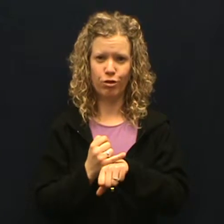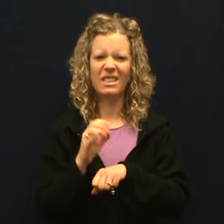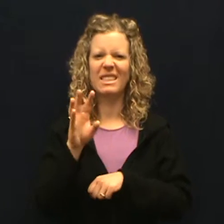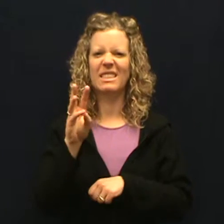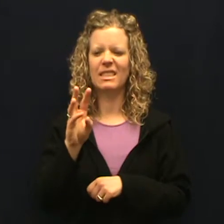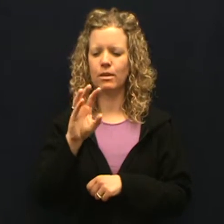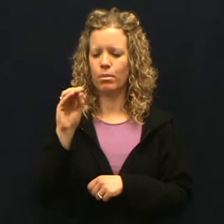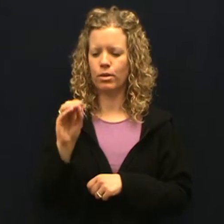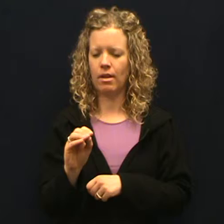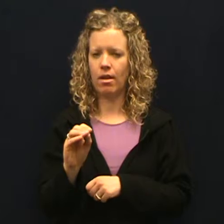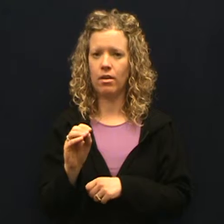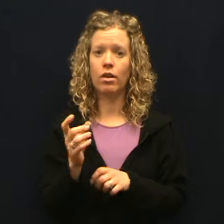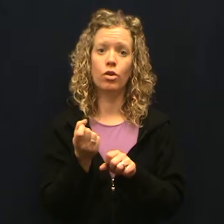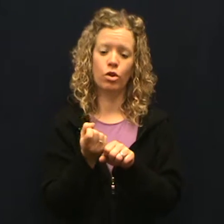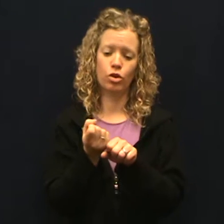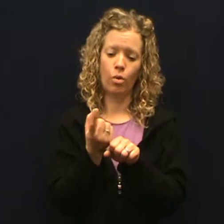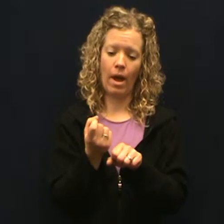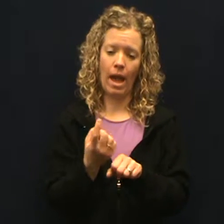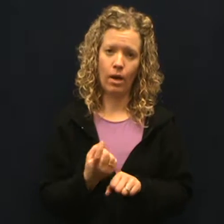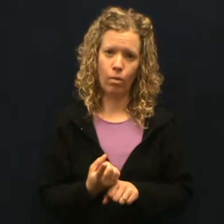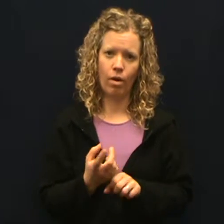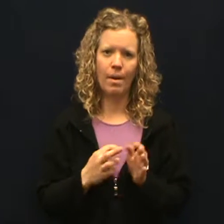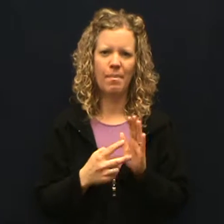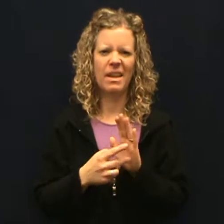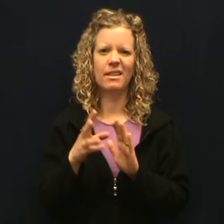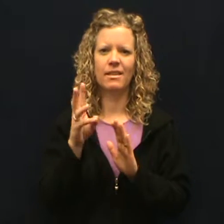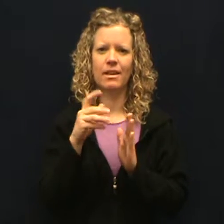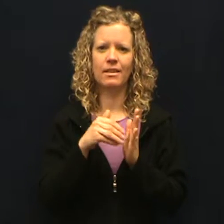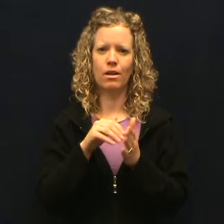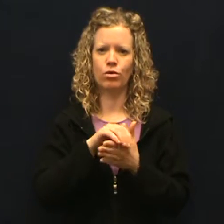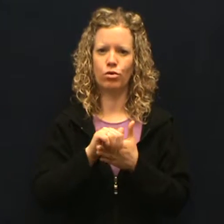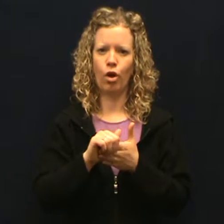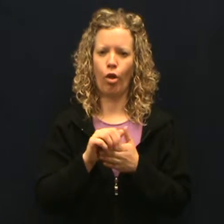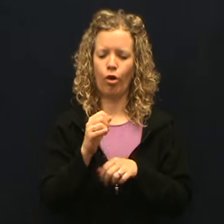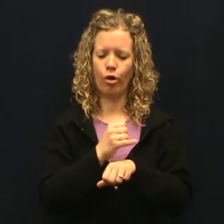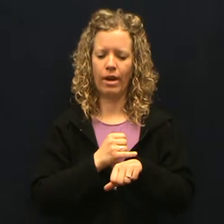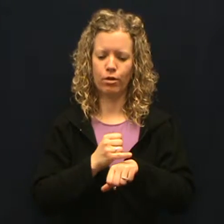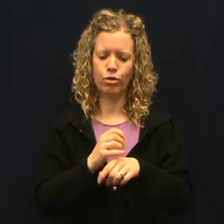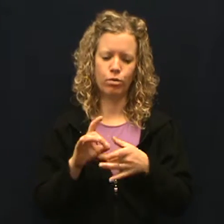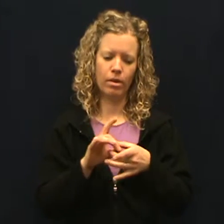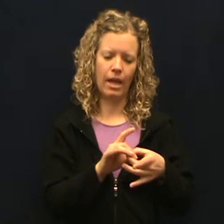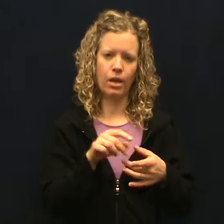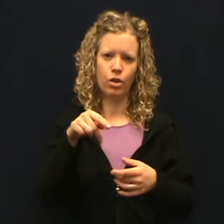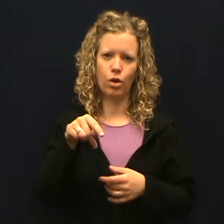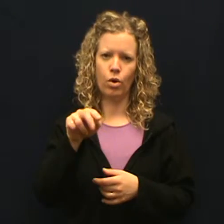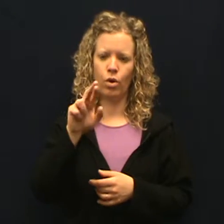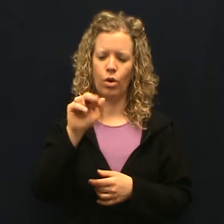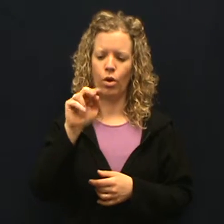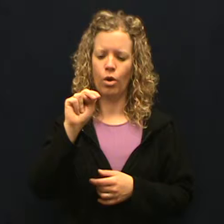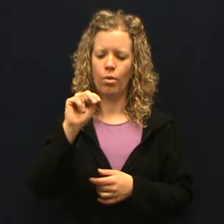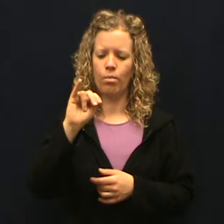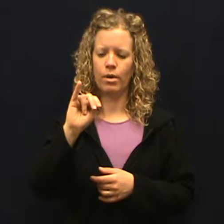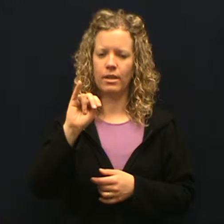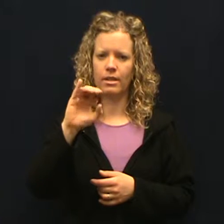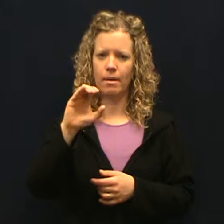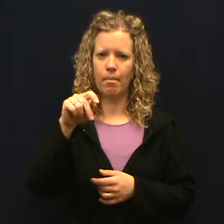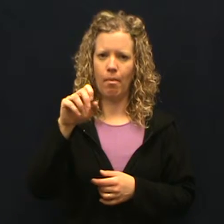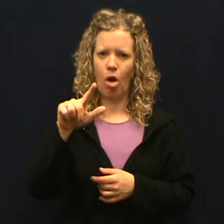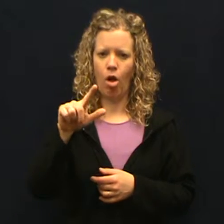annually, that's a $6,000 interest on that principal, but we're only recording it for the amount we've earned so far, which